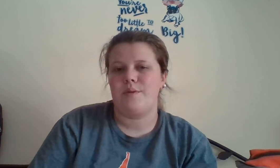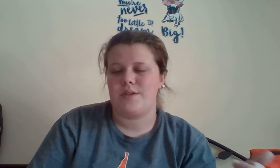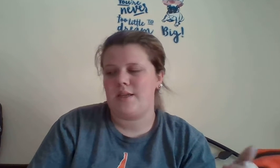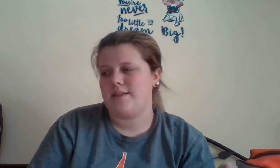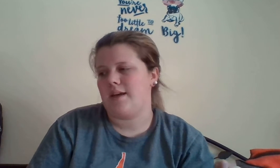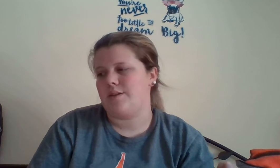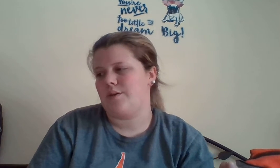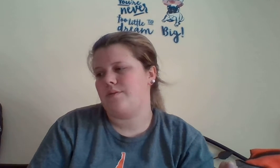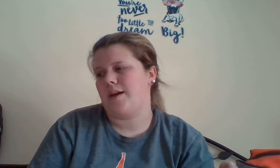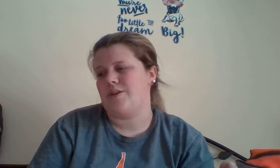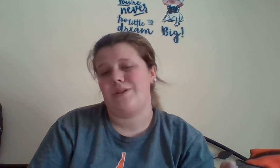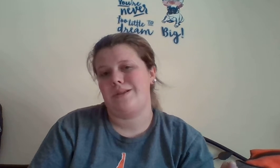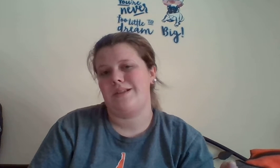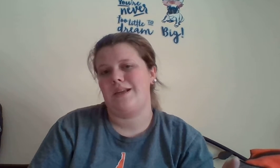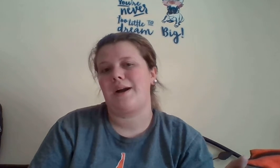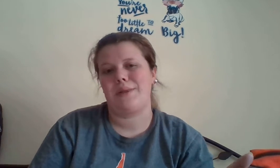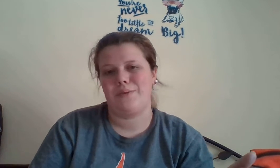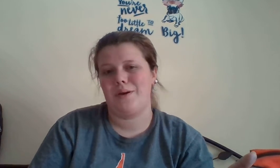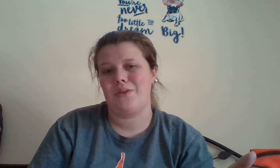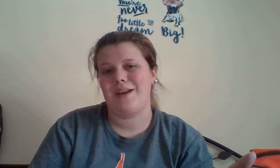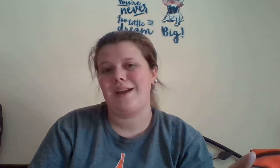most days I don't. I just snack throughout the day.